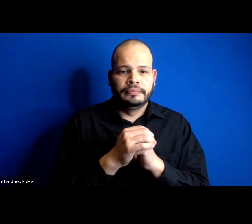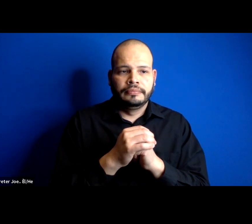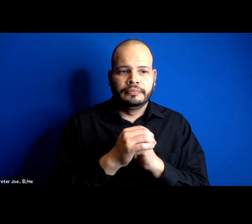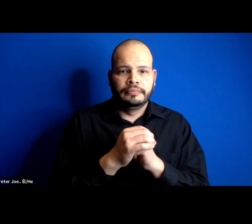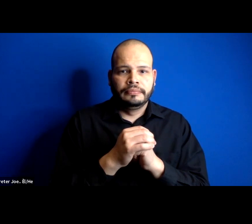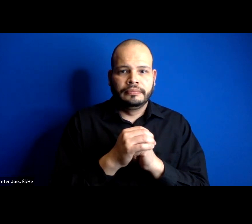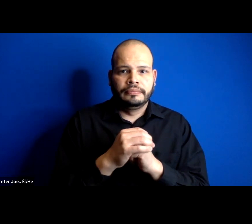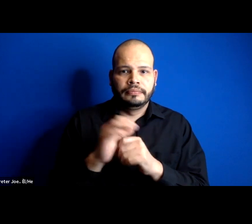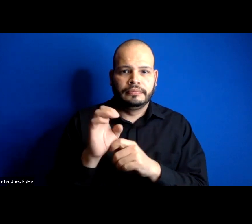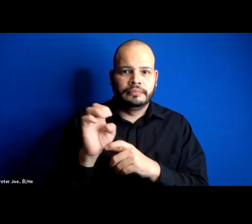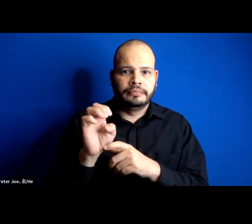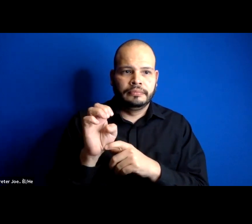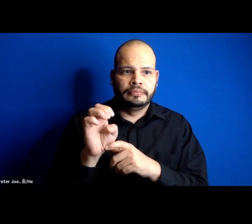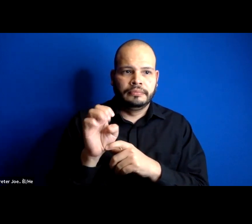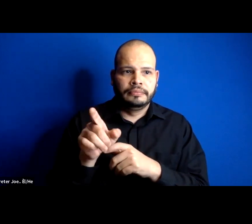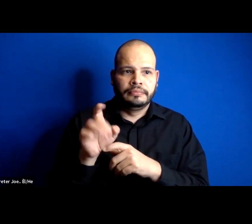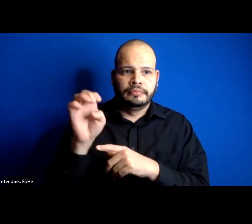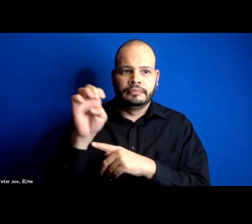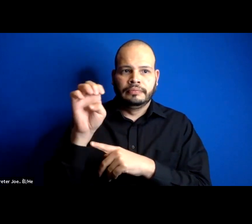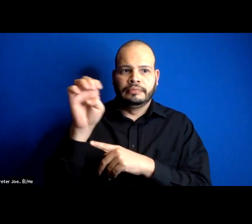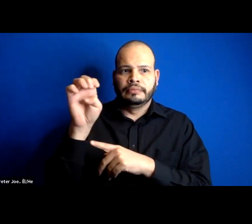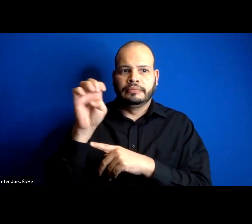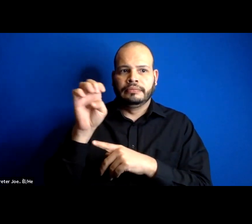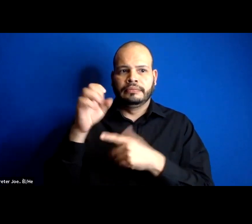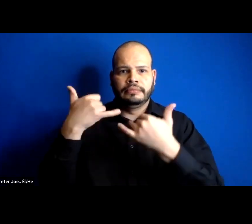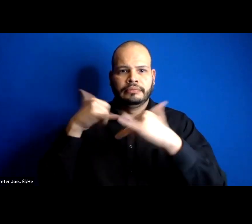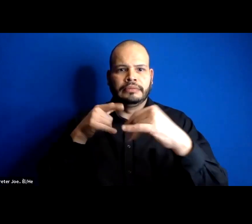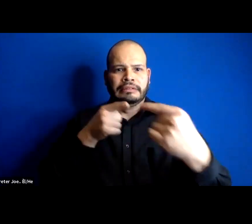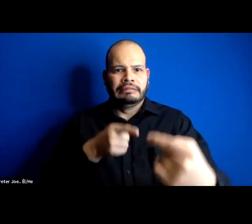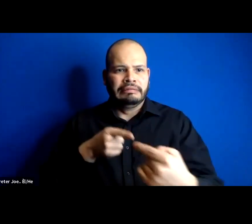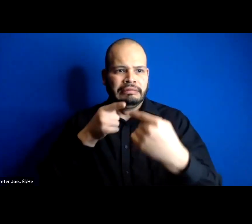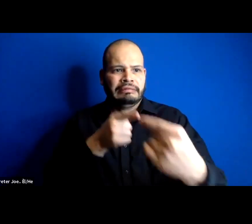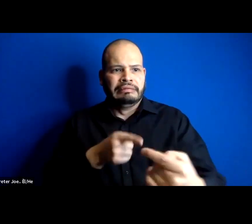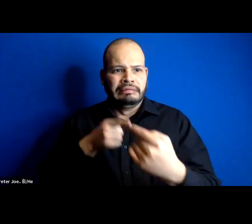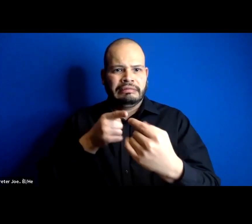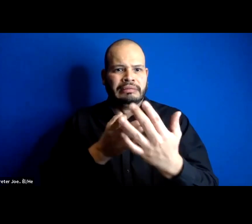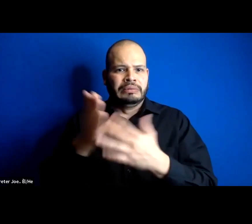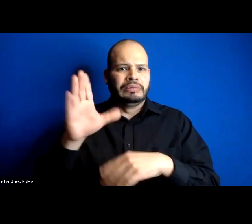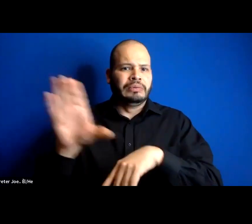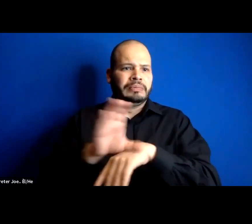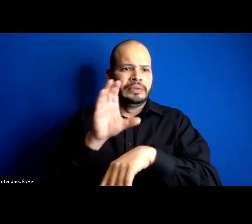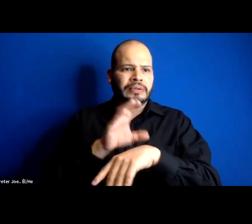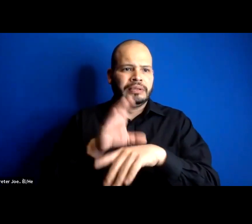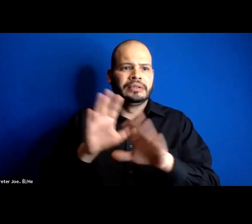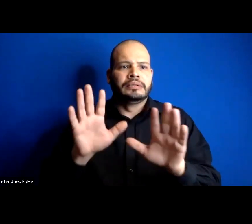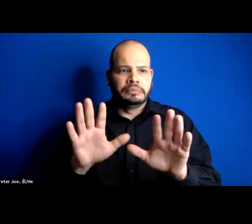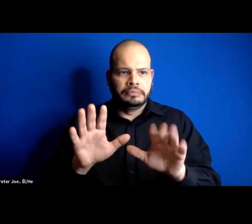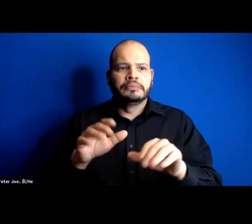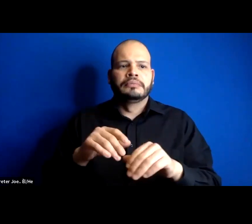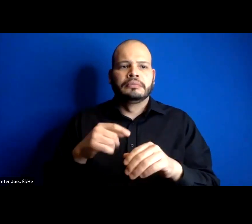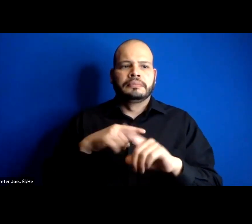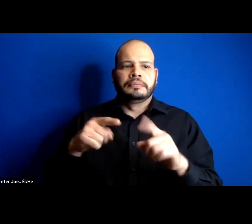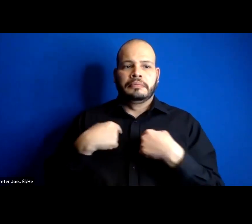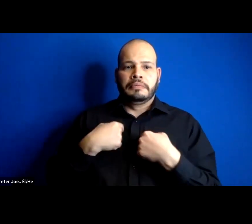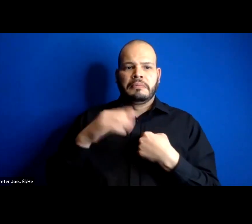Ernest is stating that he's still having issues with his PC. I do have dates that were to be part